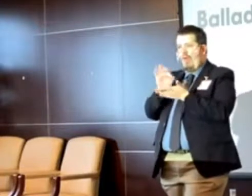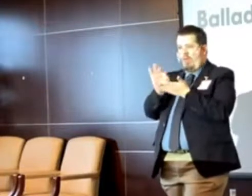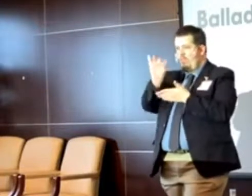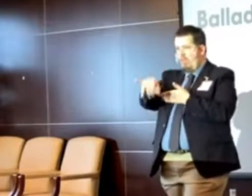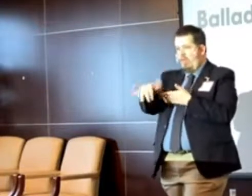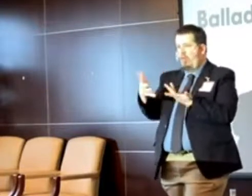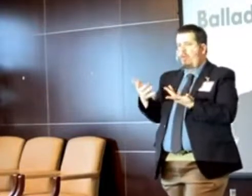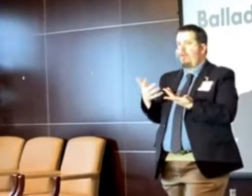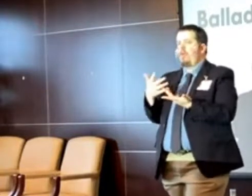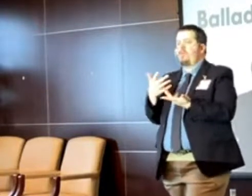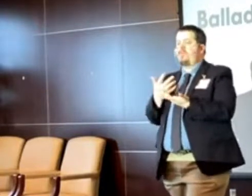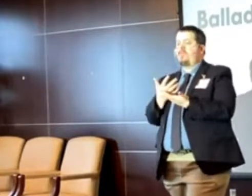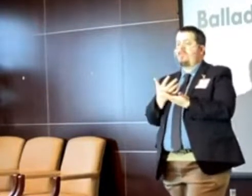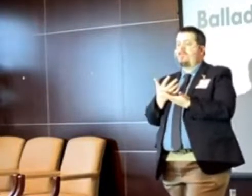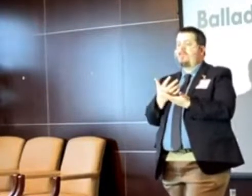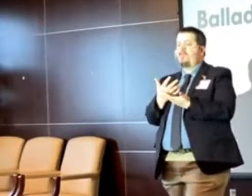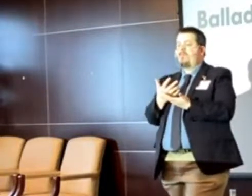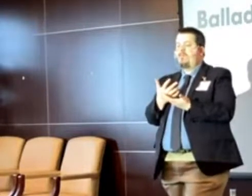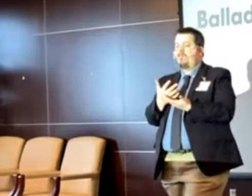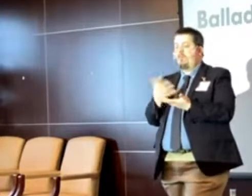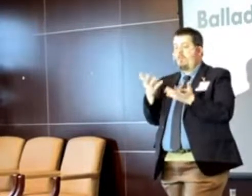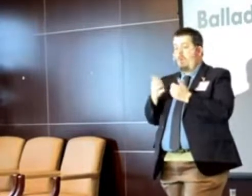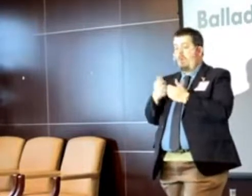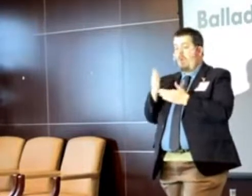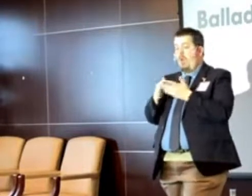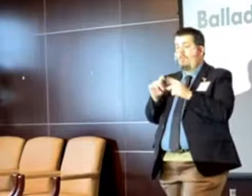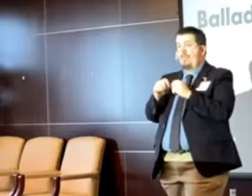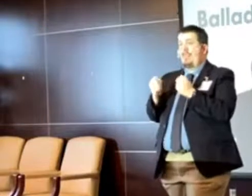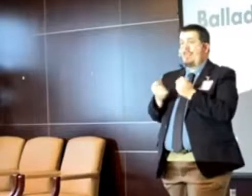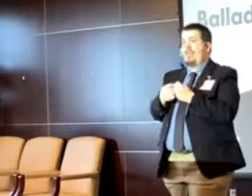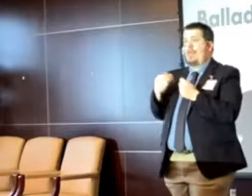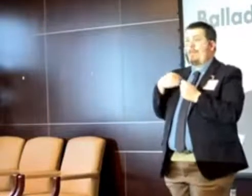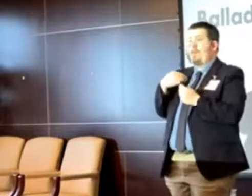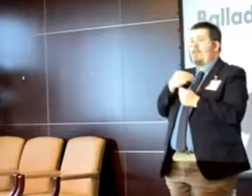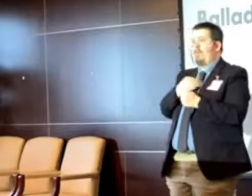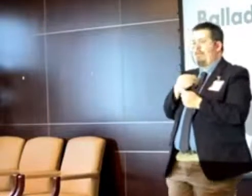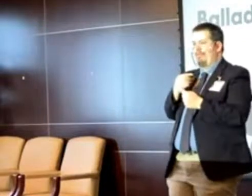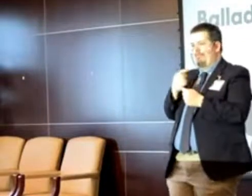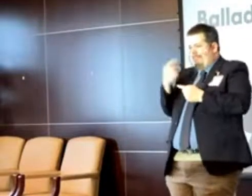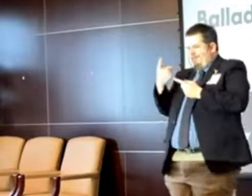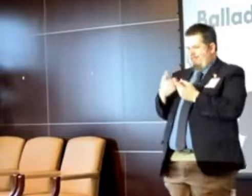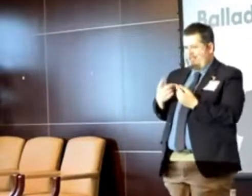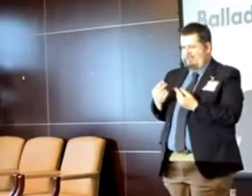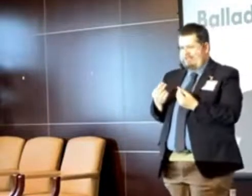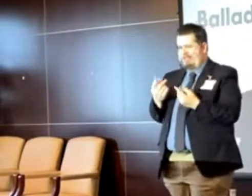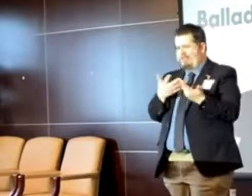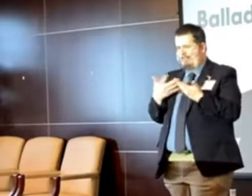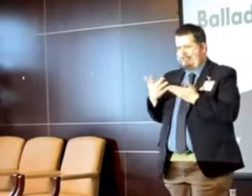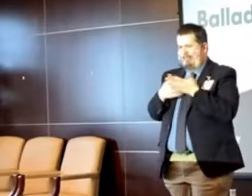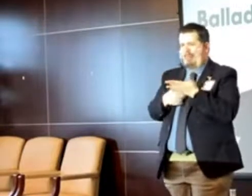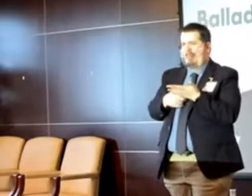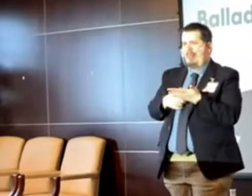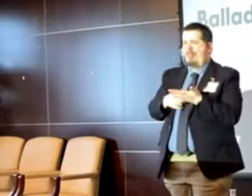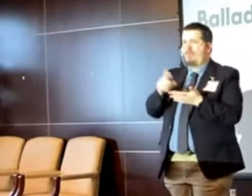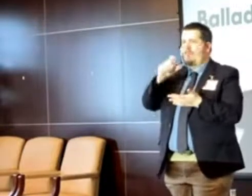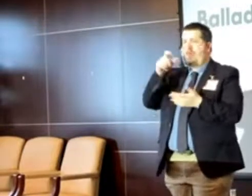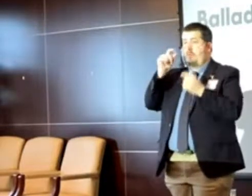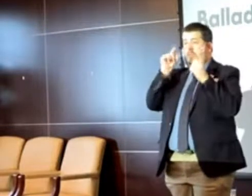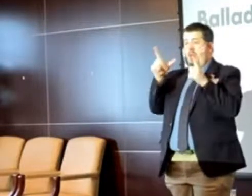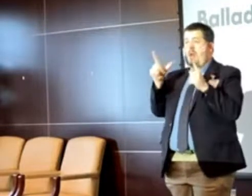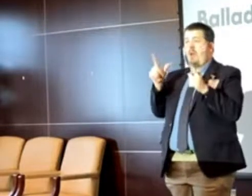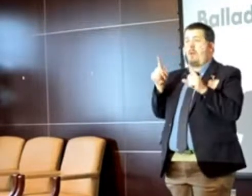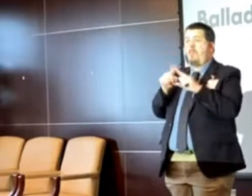two, in talking to some of our team members who are in a quandary, because it shouldn't surprise anybody